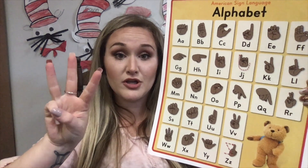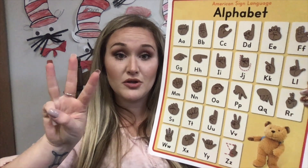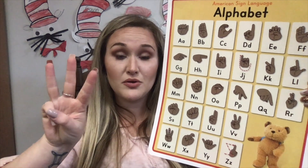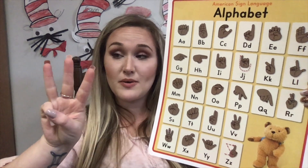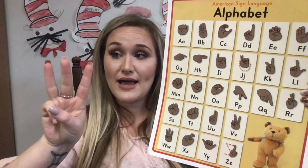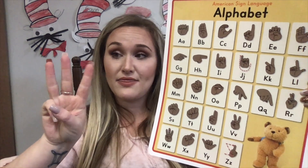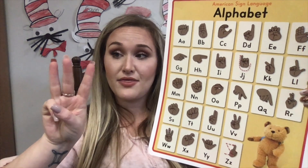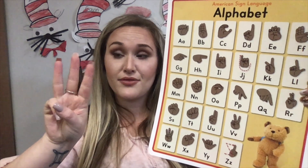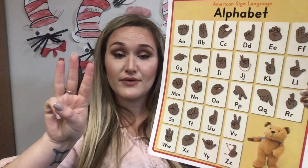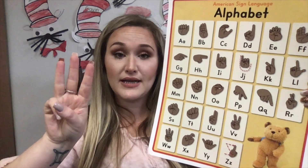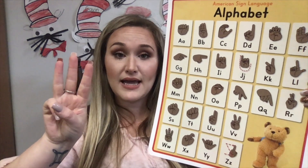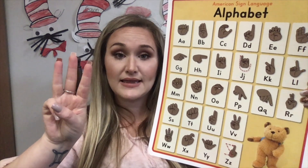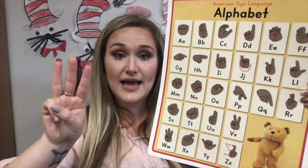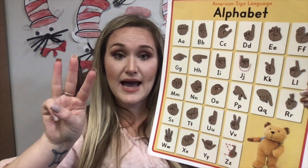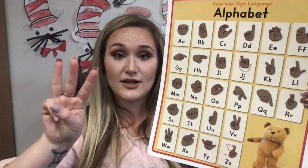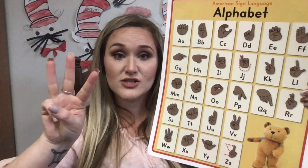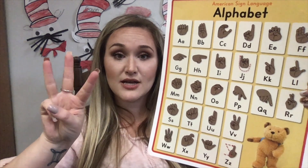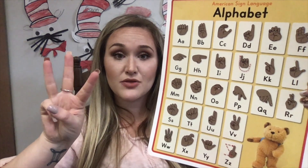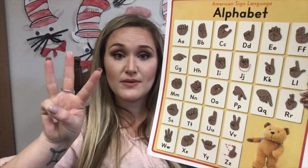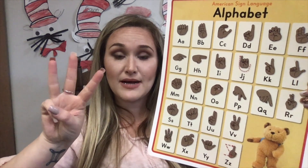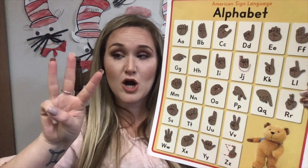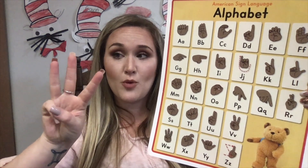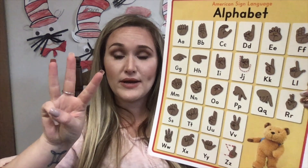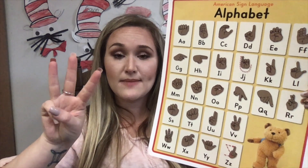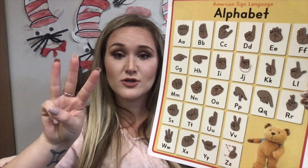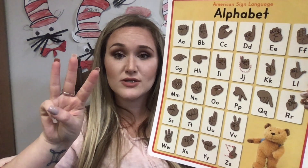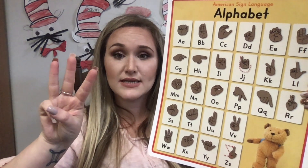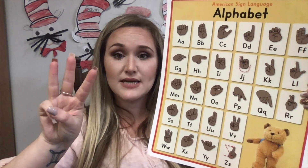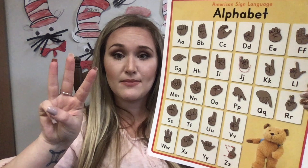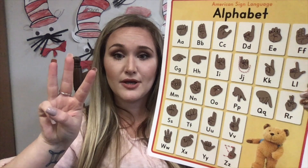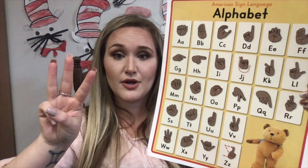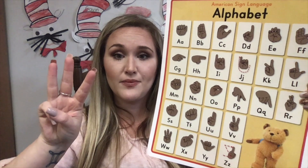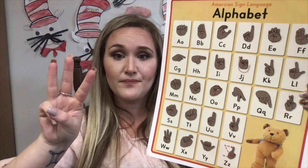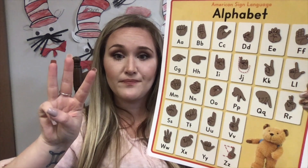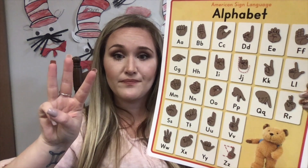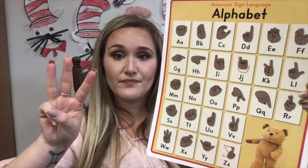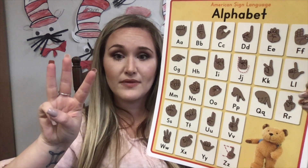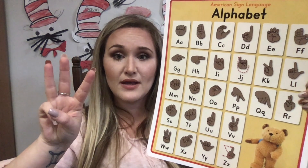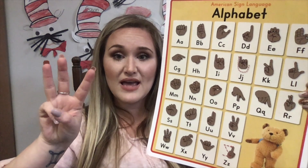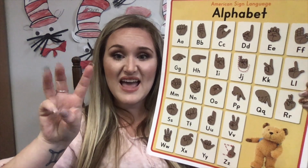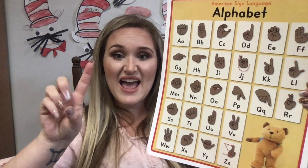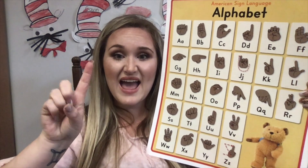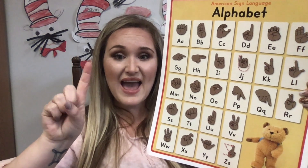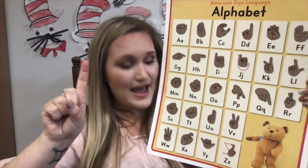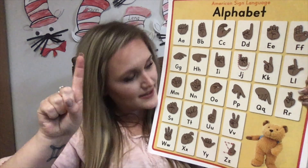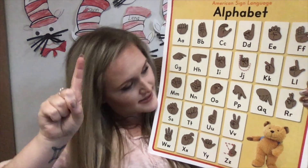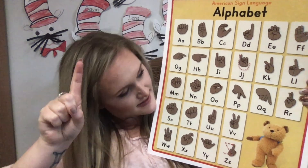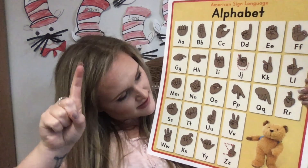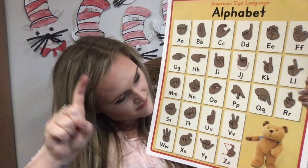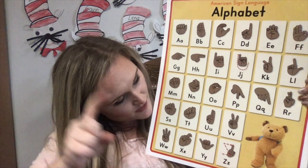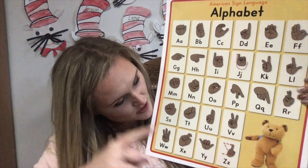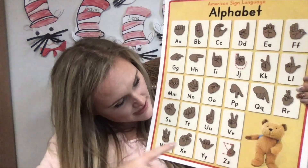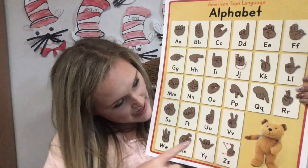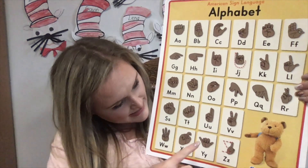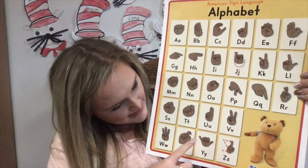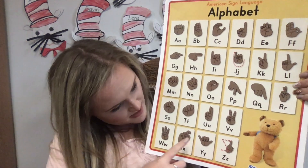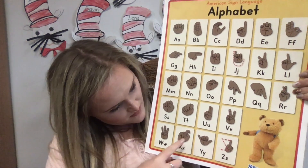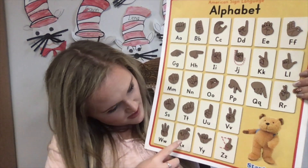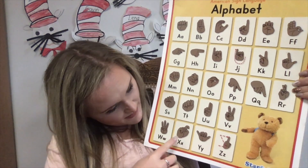W, you add 3 like that. It looks like a 3, but you got to open it up so it's like a W. X, if you look at X here, where are we? If